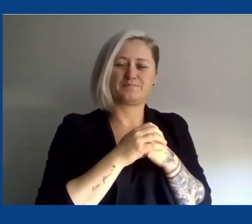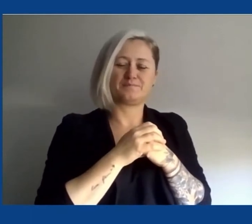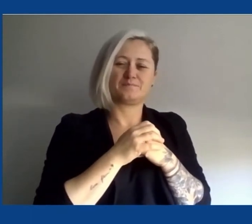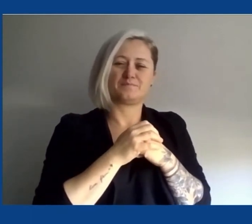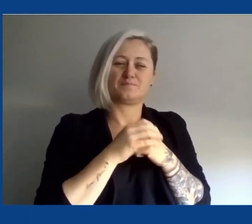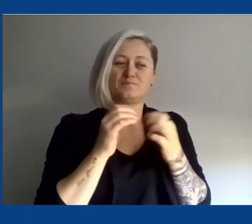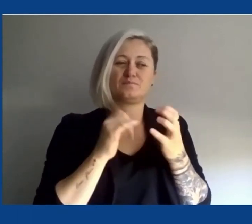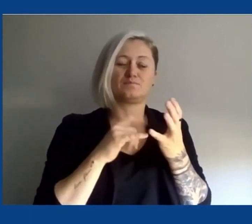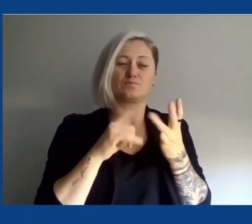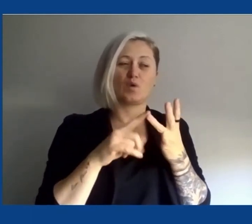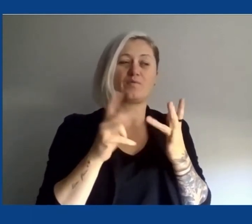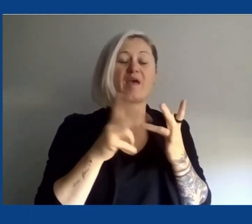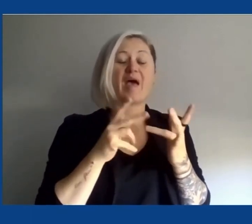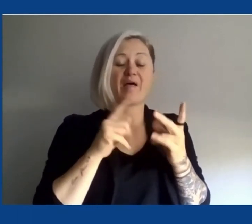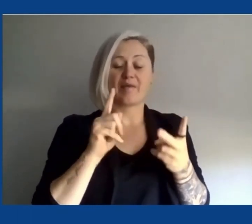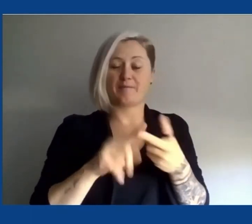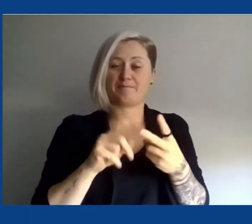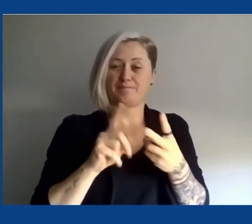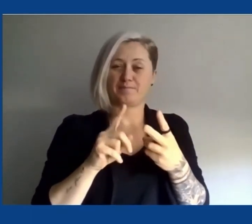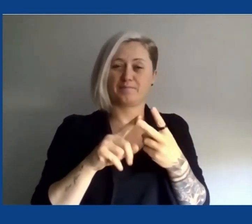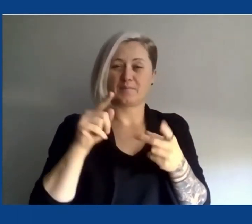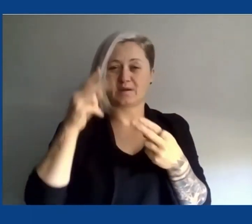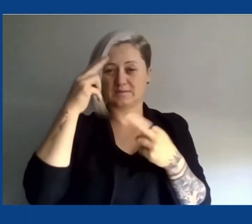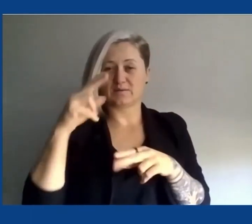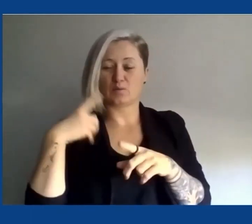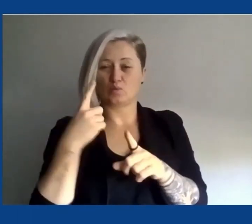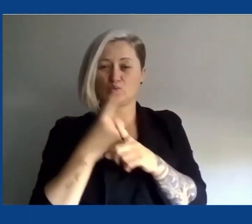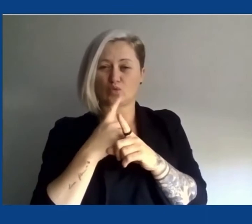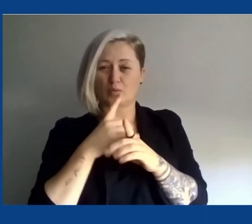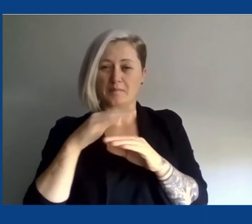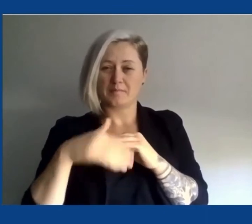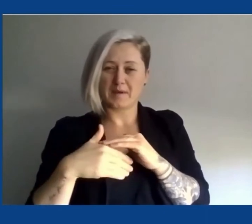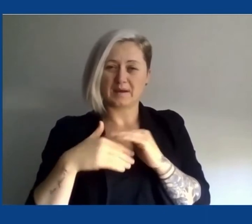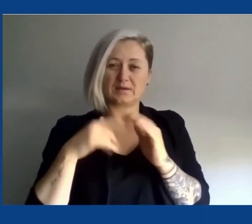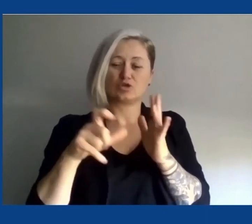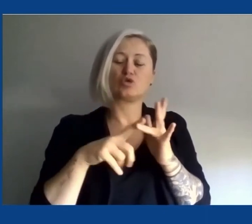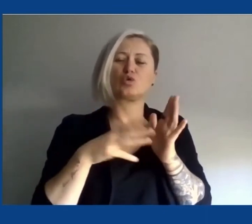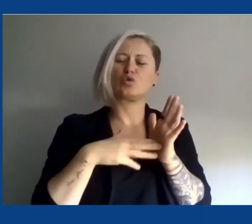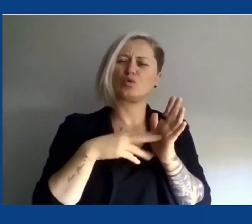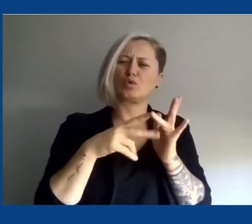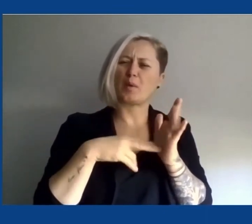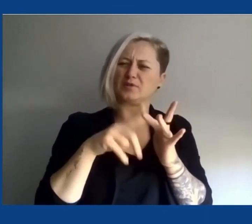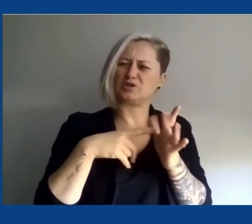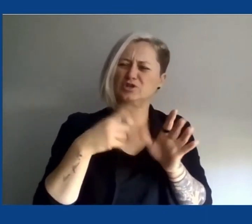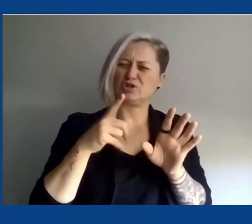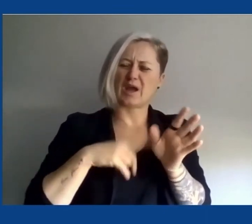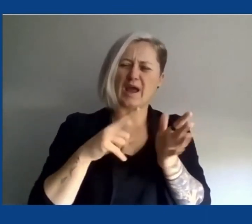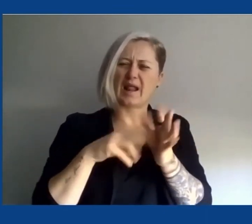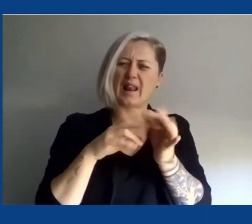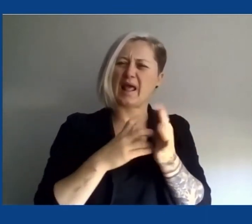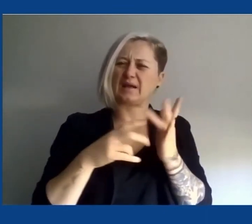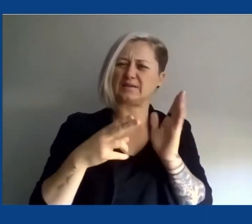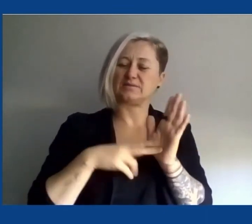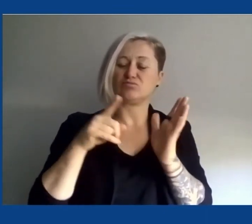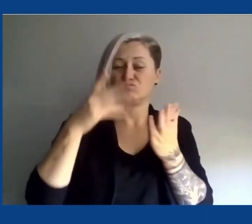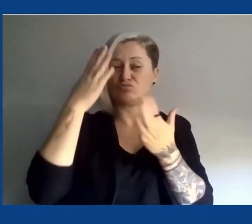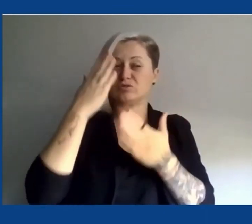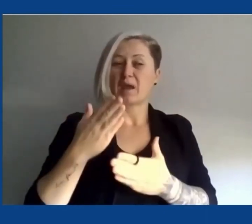So the other coronial I wanted to quickly discuss is Kumanjay Langdon, who was a respectful Aboriginal man